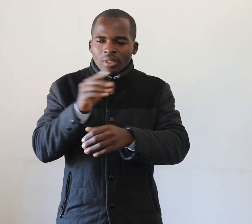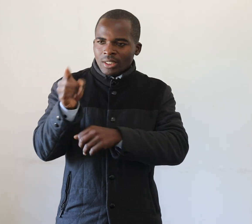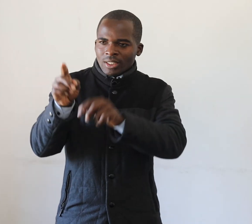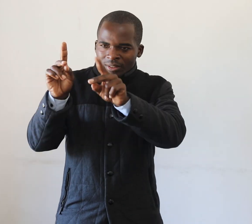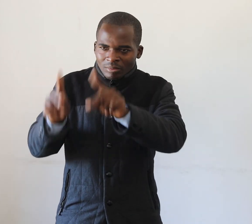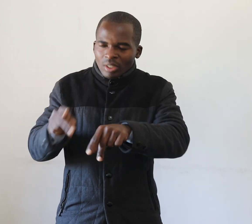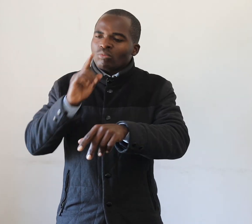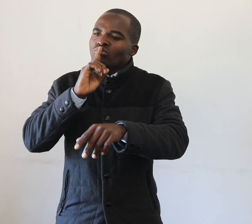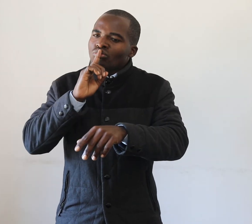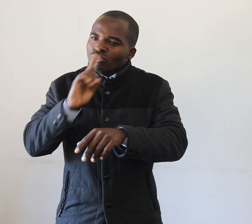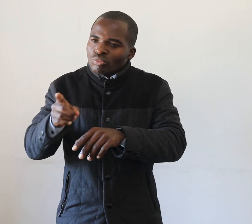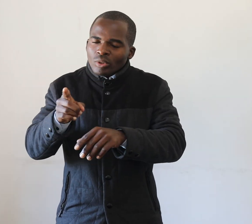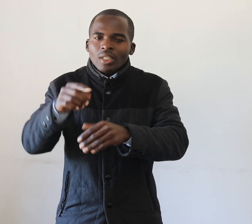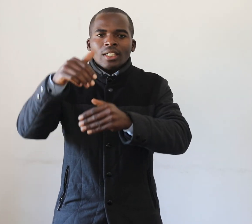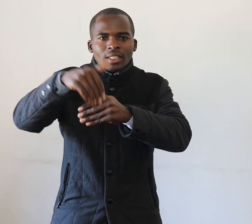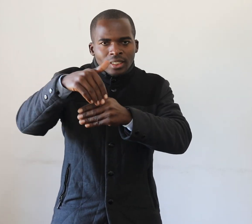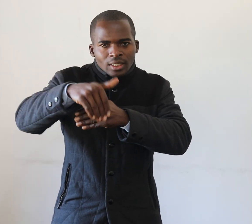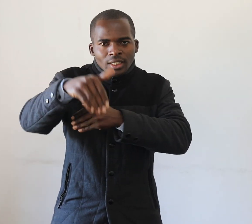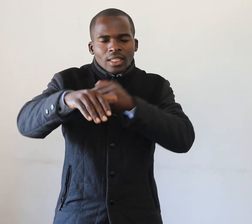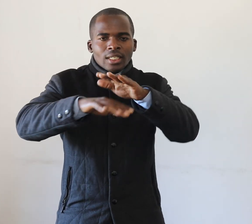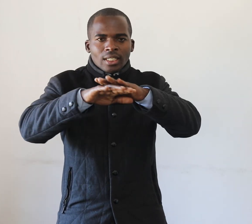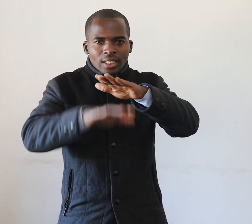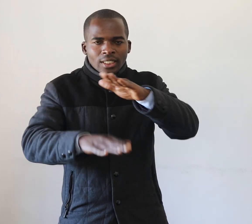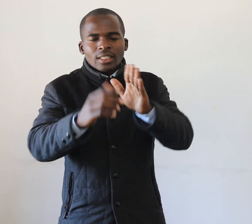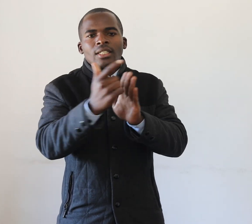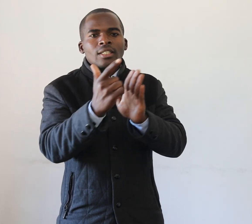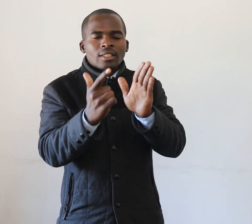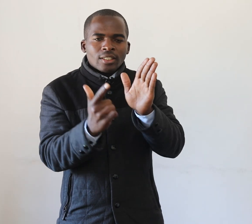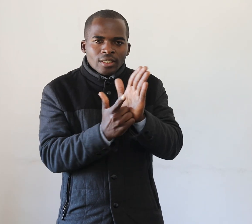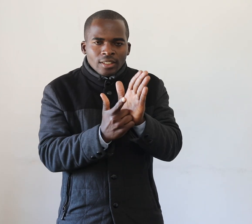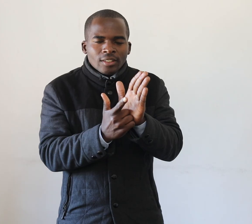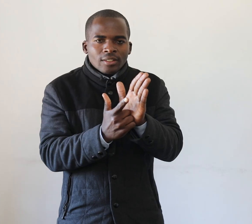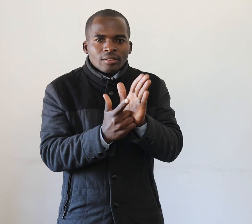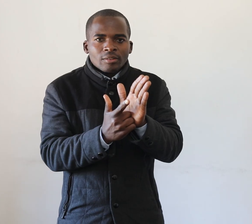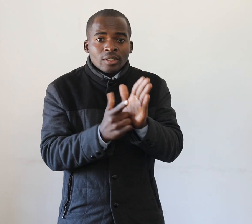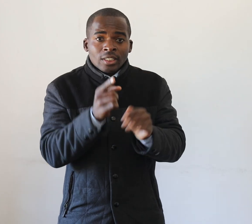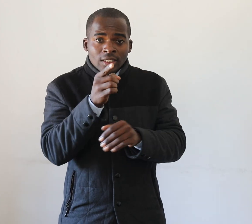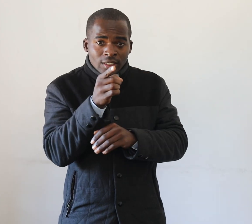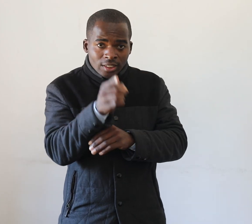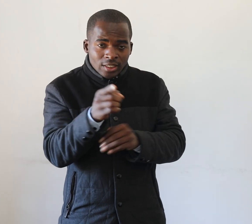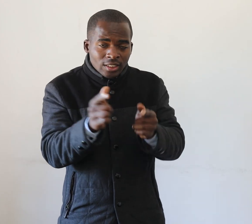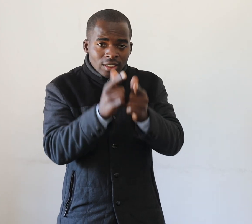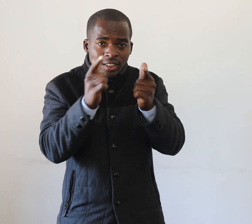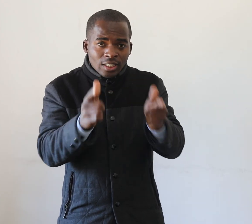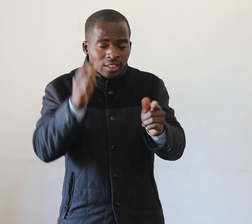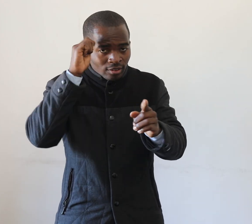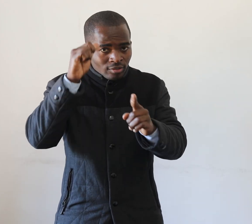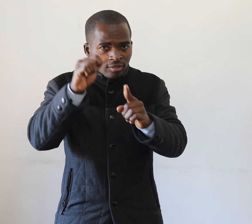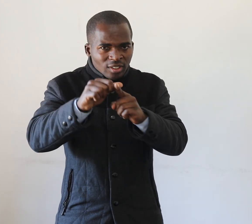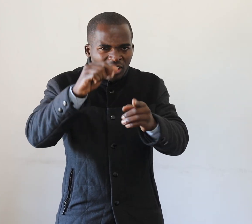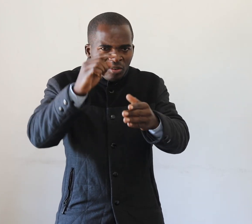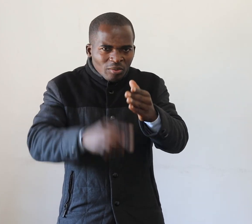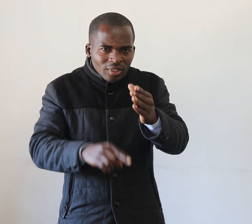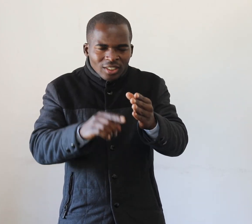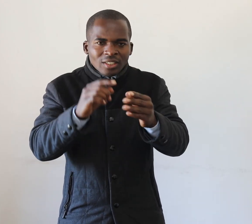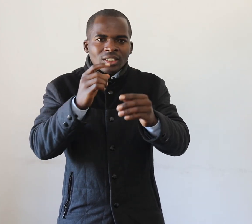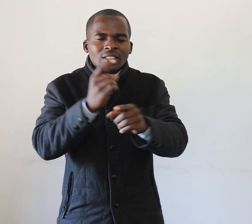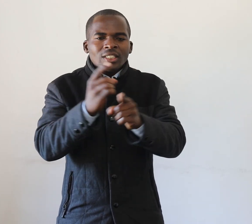properly registered under the law. The overall aim of this provision is to promote fair